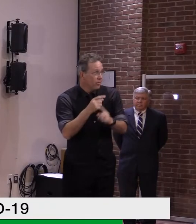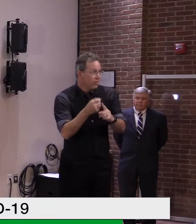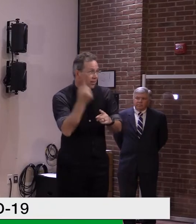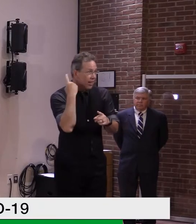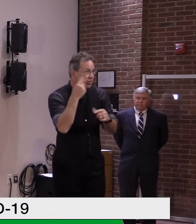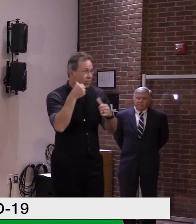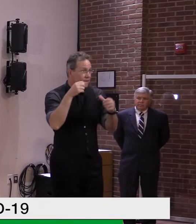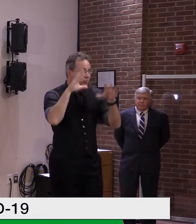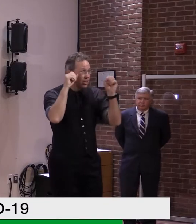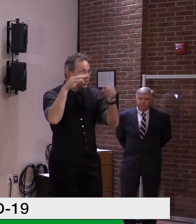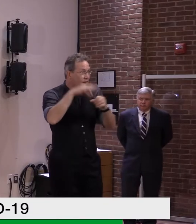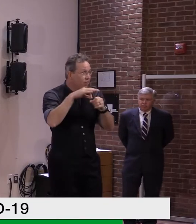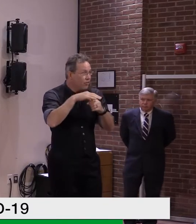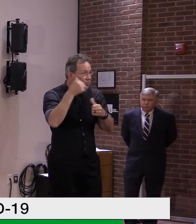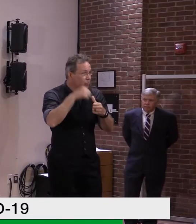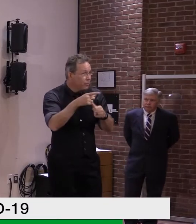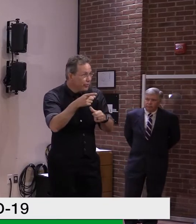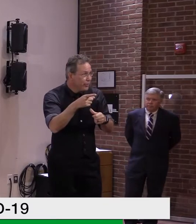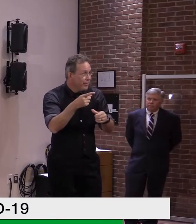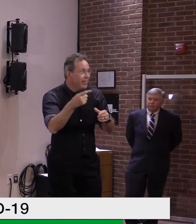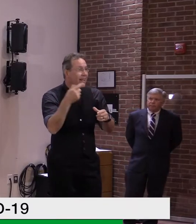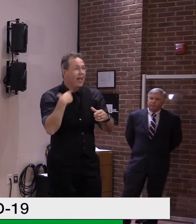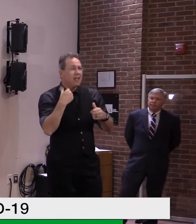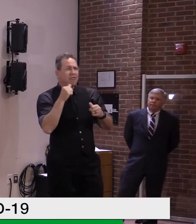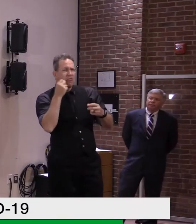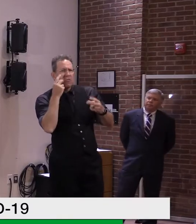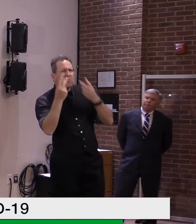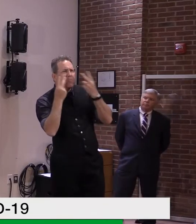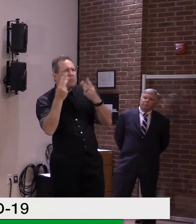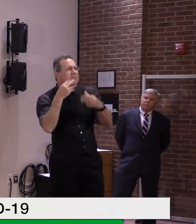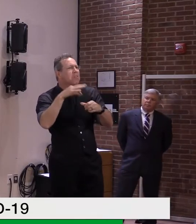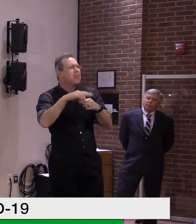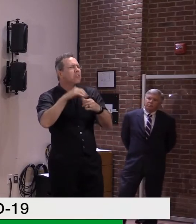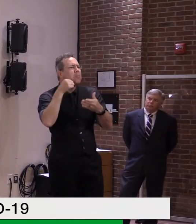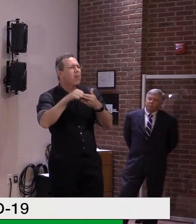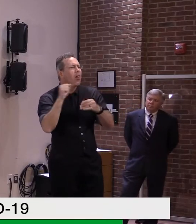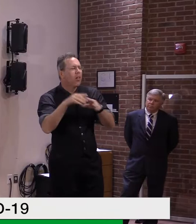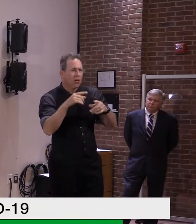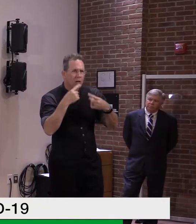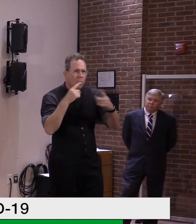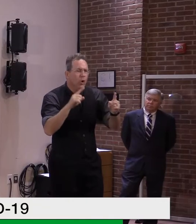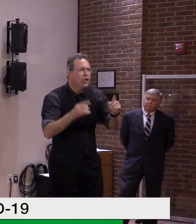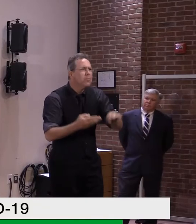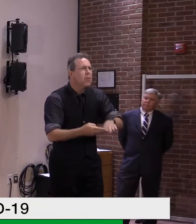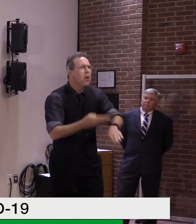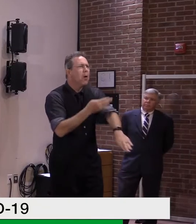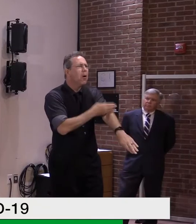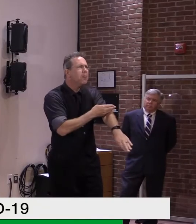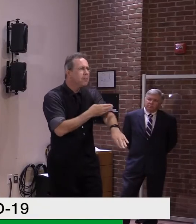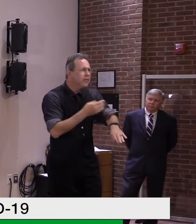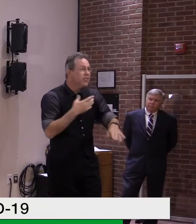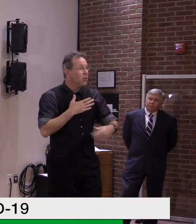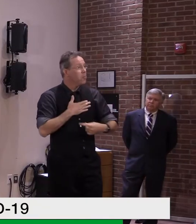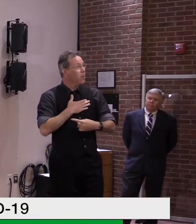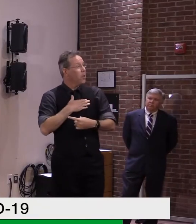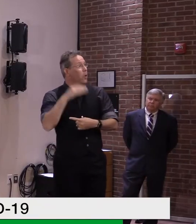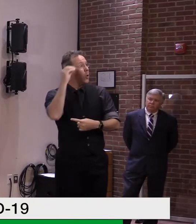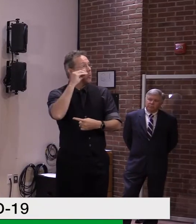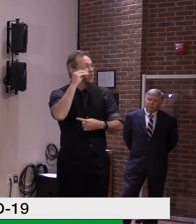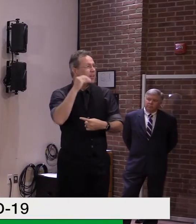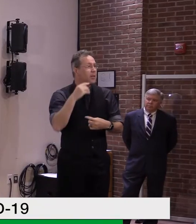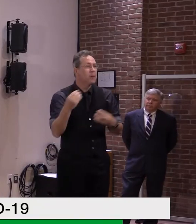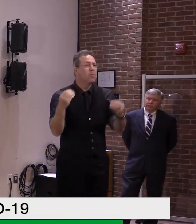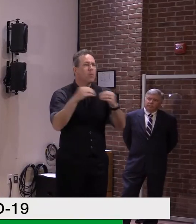Vermont. I think that from my perspective, I think more people getting to the polls to exercise their right to